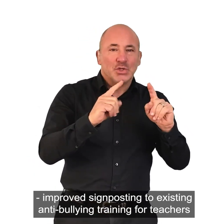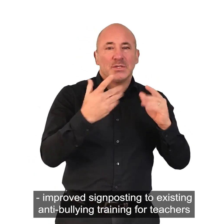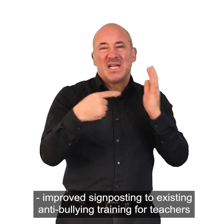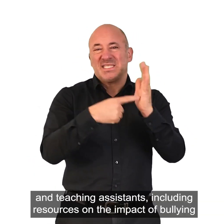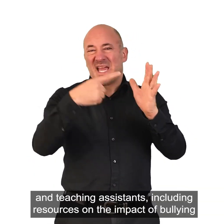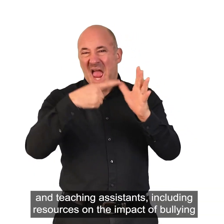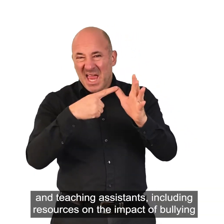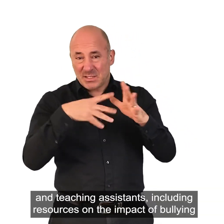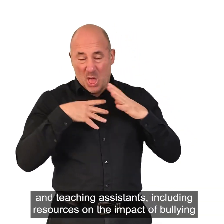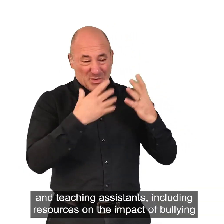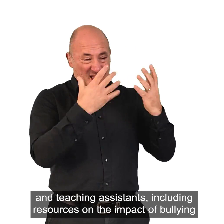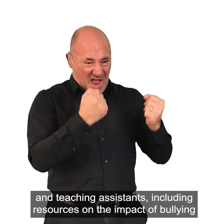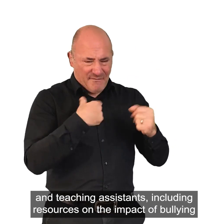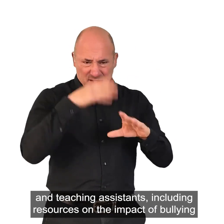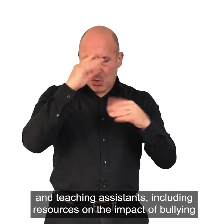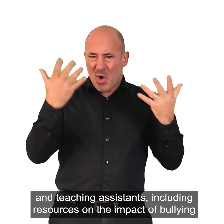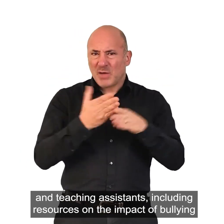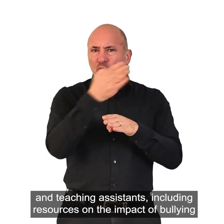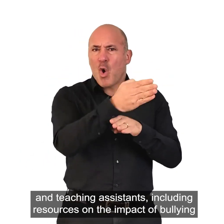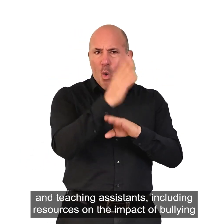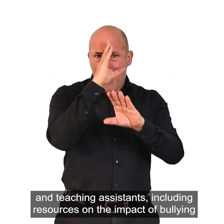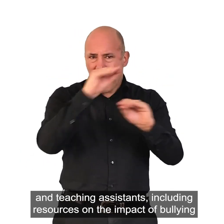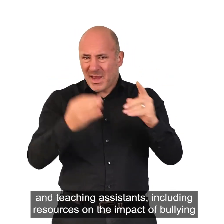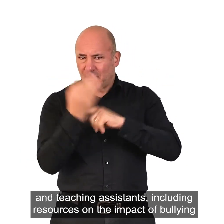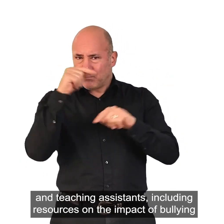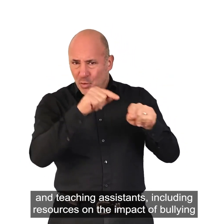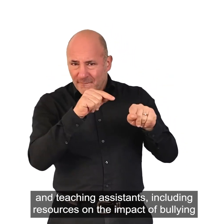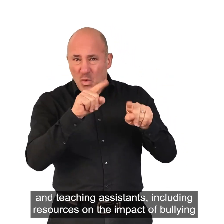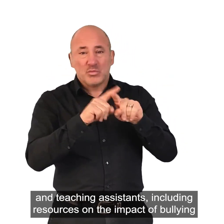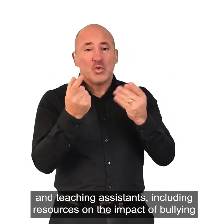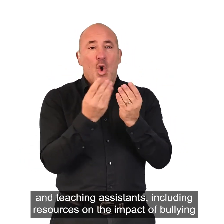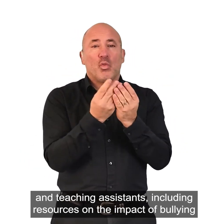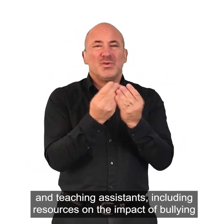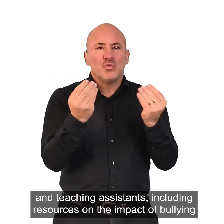and teaching assistants, including resources on the impact of bullying